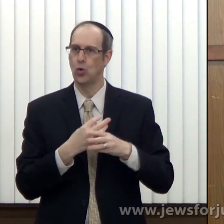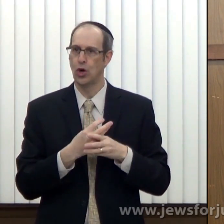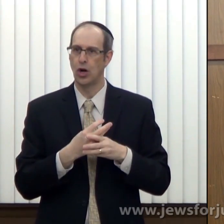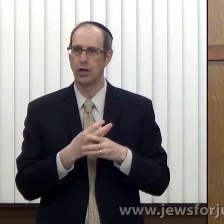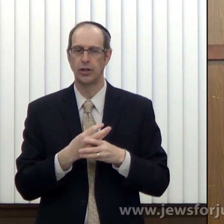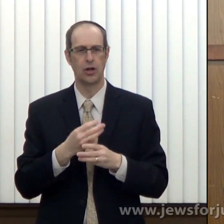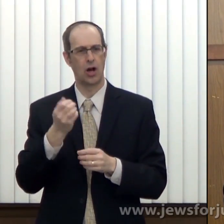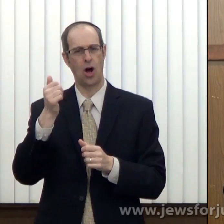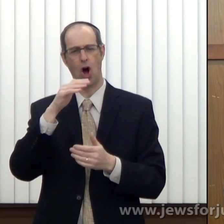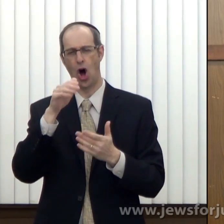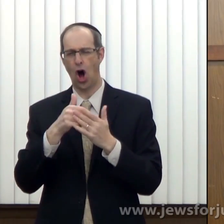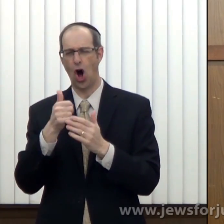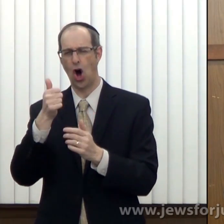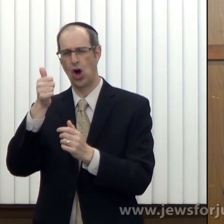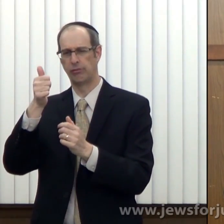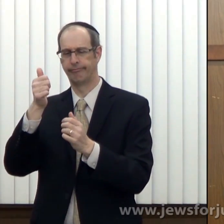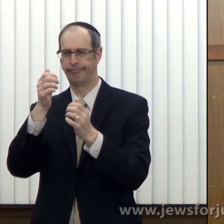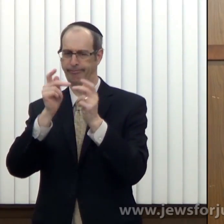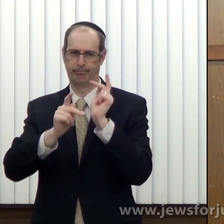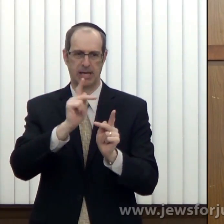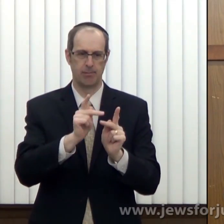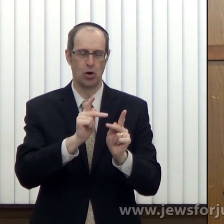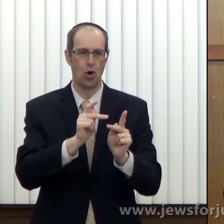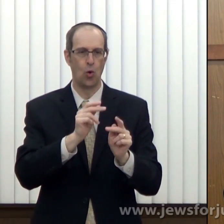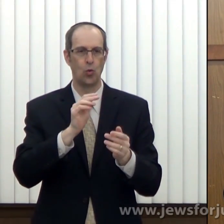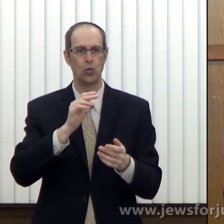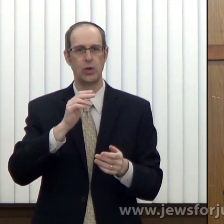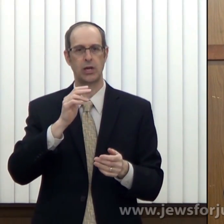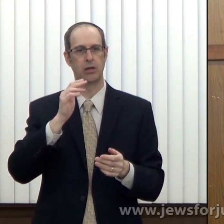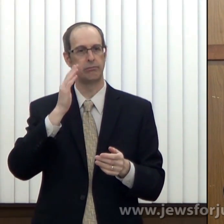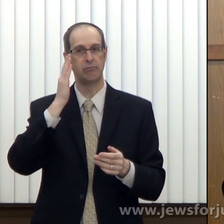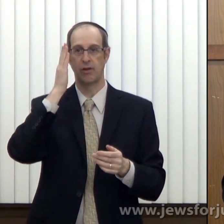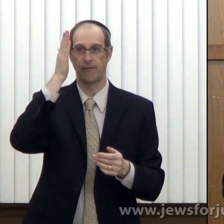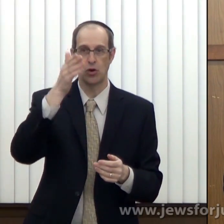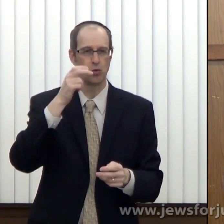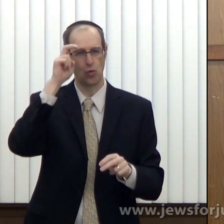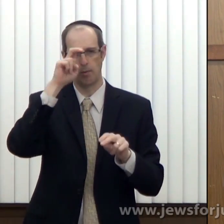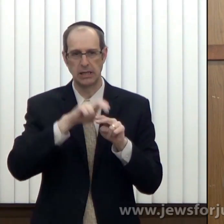human being, will come to believe in God.